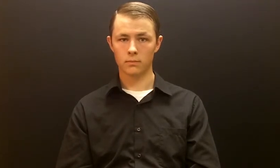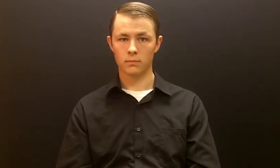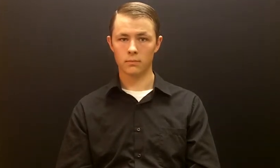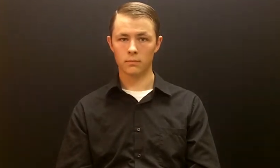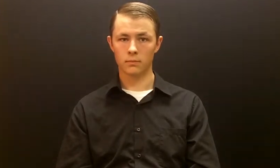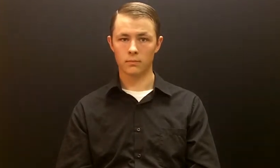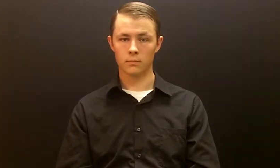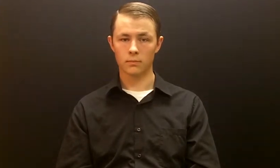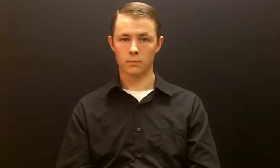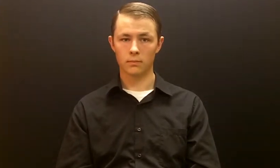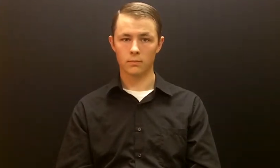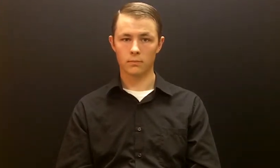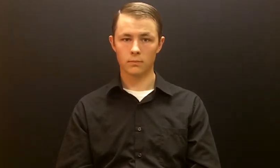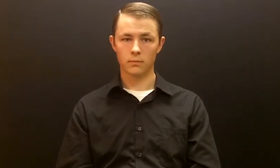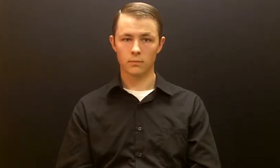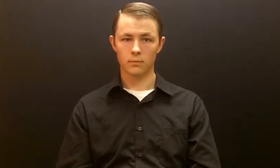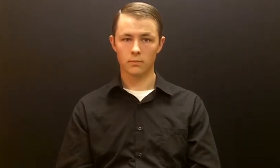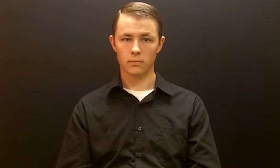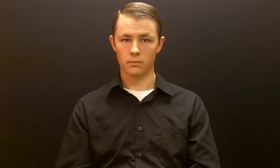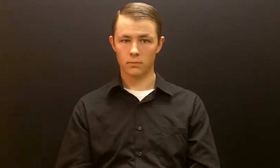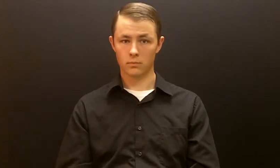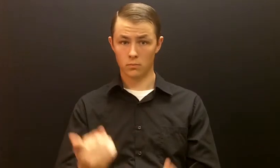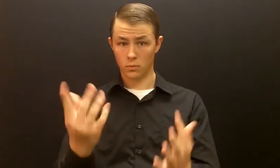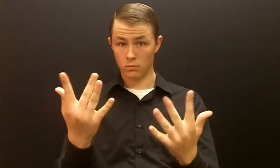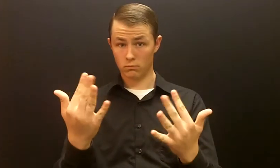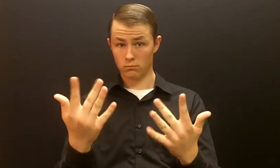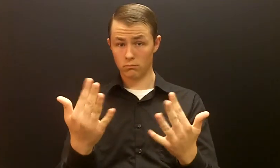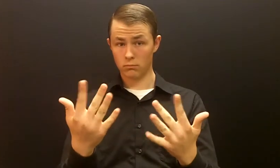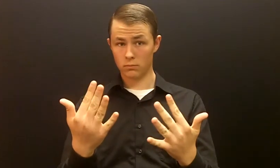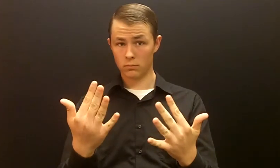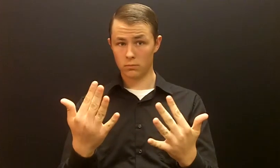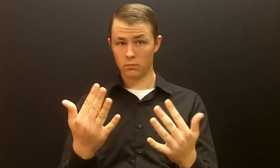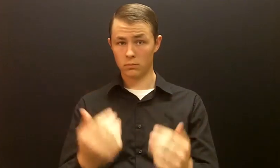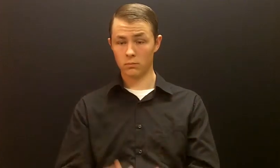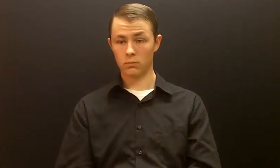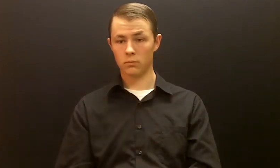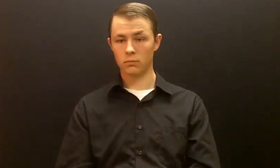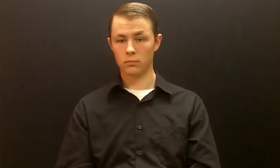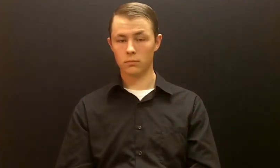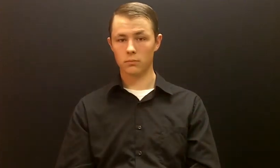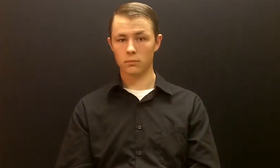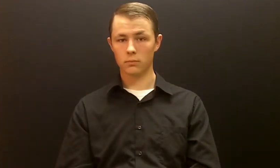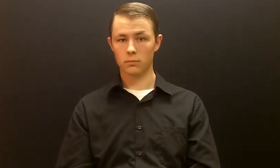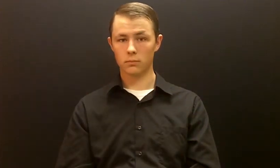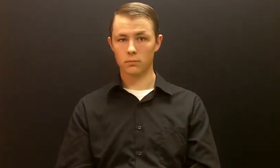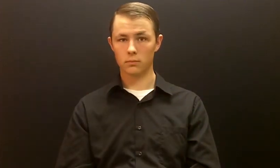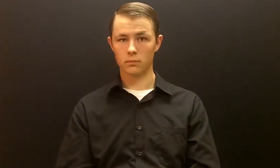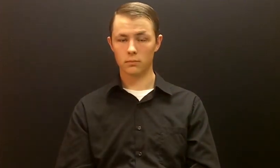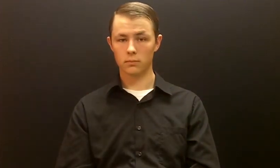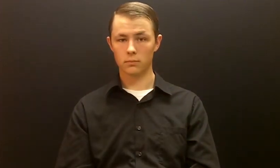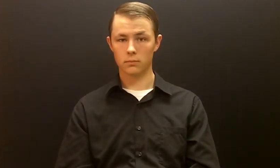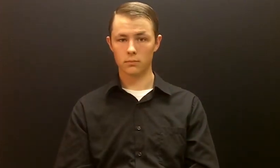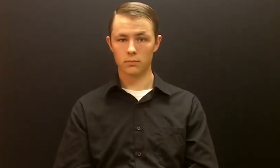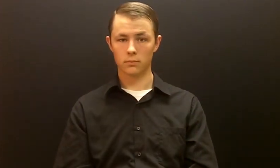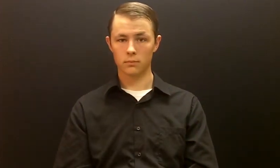And then you can say, are you going to wait? And they're going to know what you're talking about because you're talking about your refills.